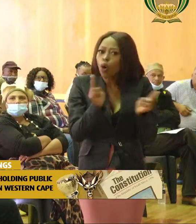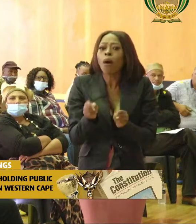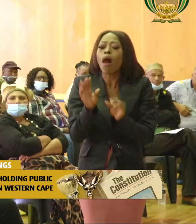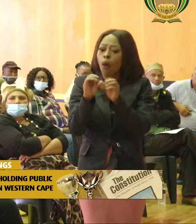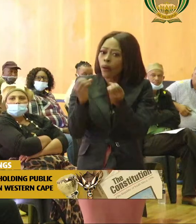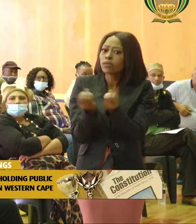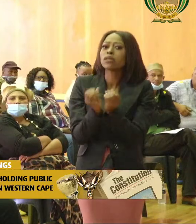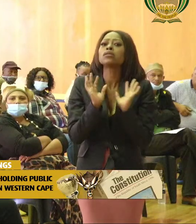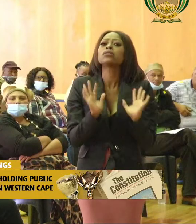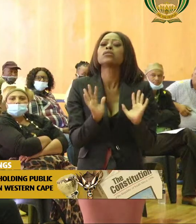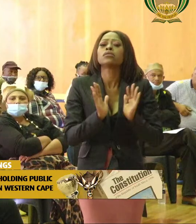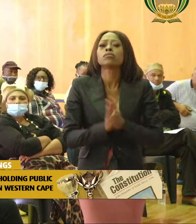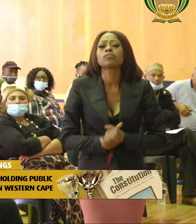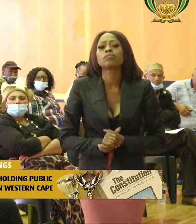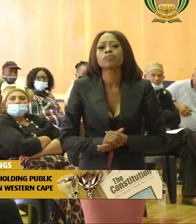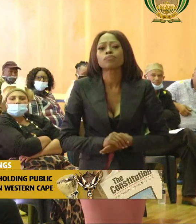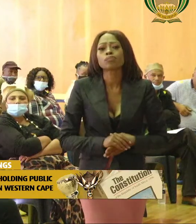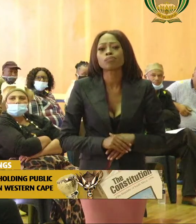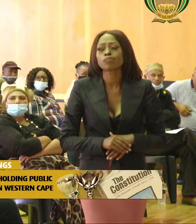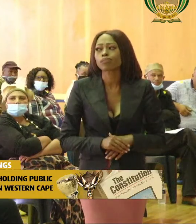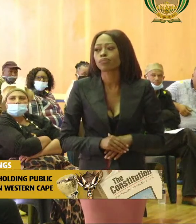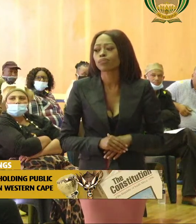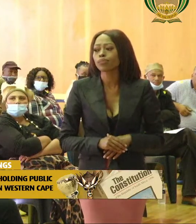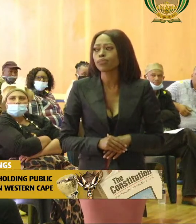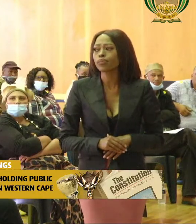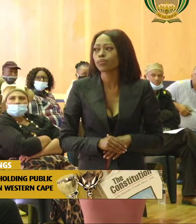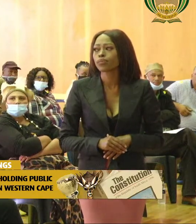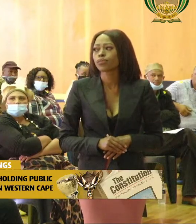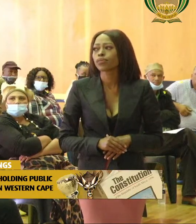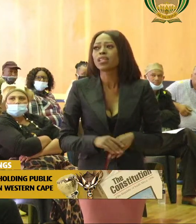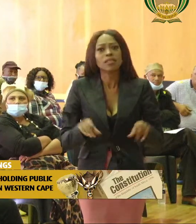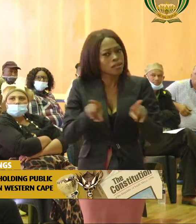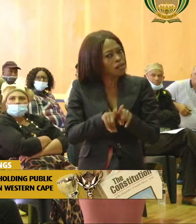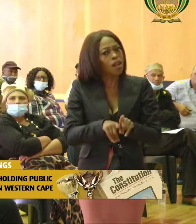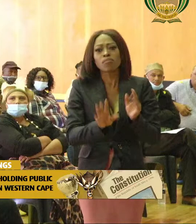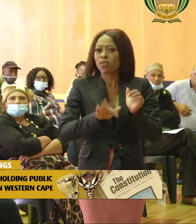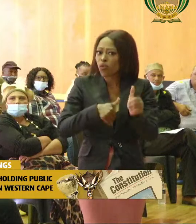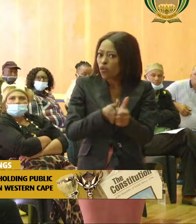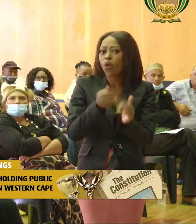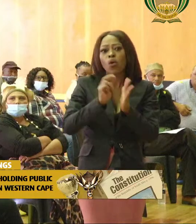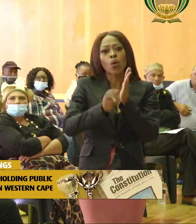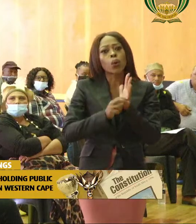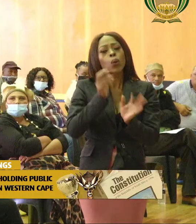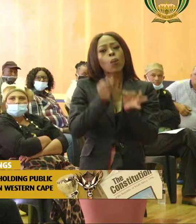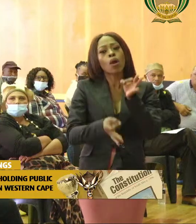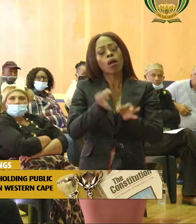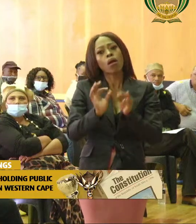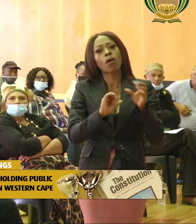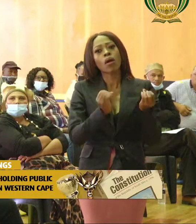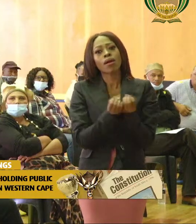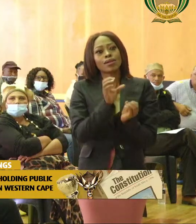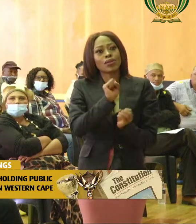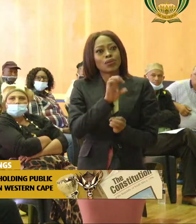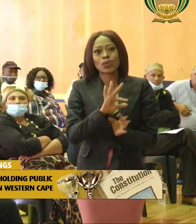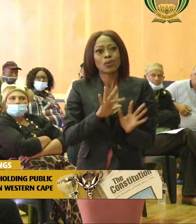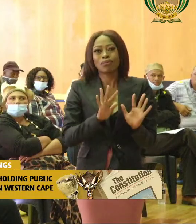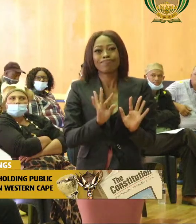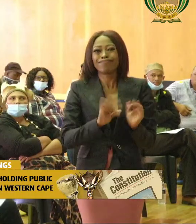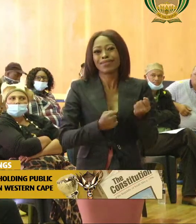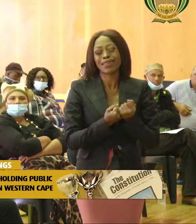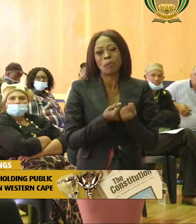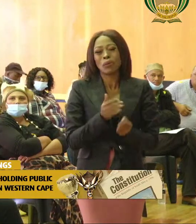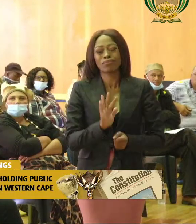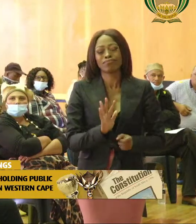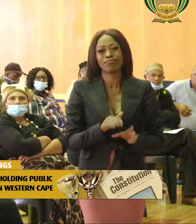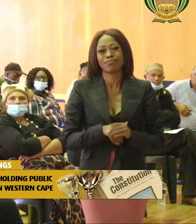maqabane. Yeah, as same terms as political parties maqabane. So asivumelani maqabane into